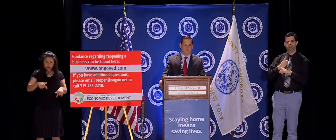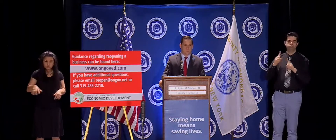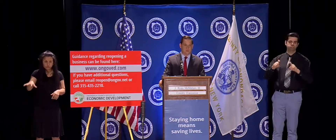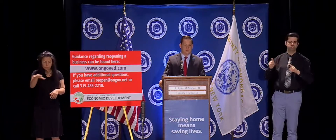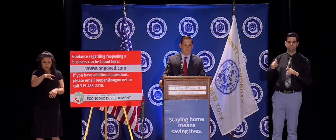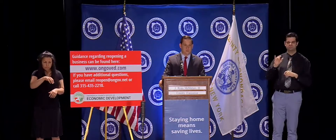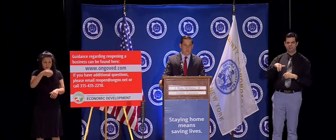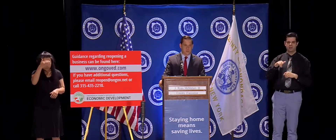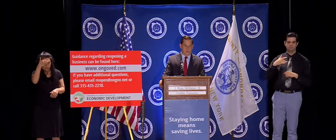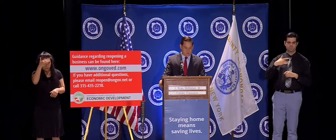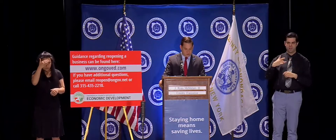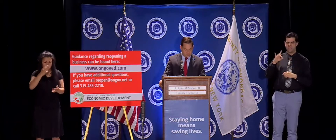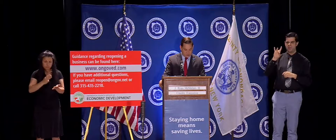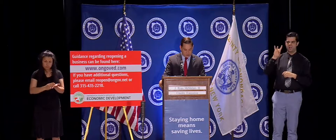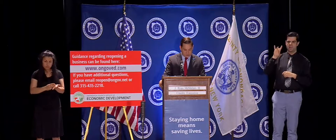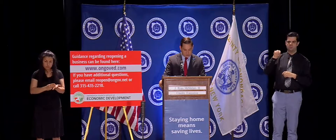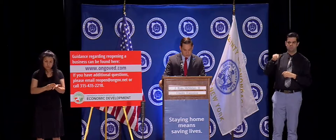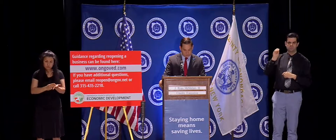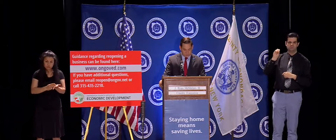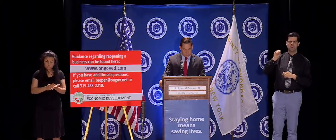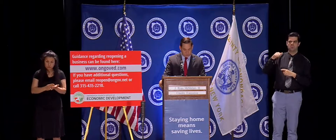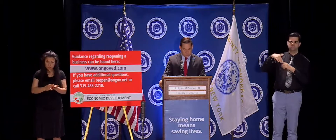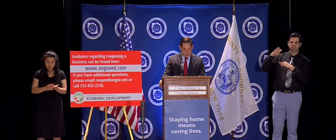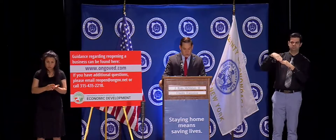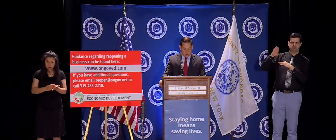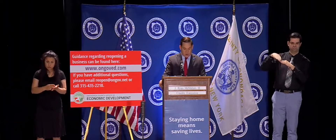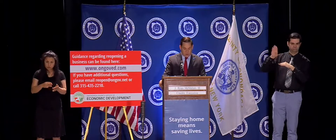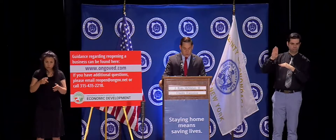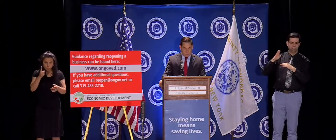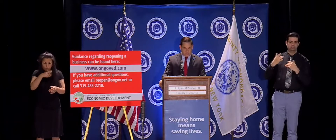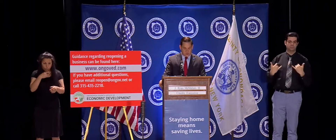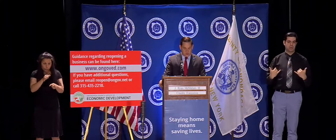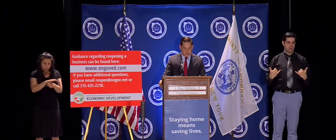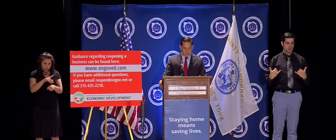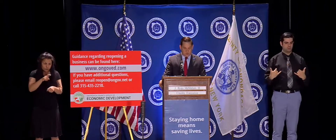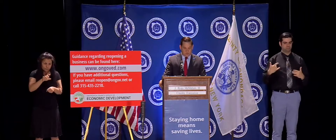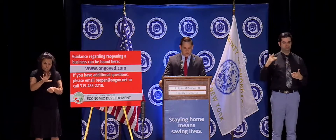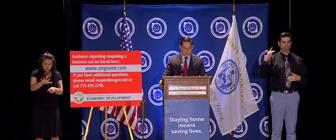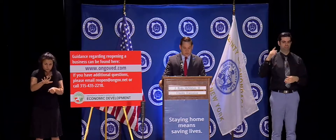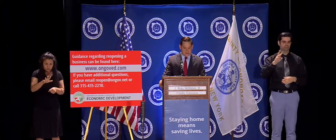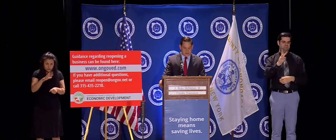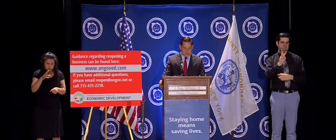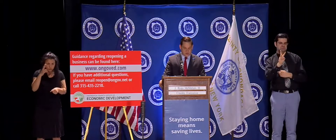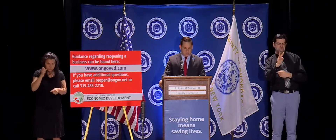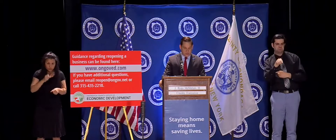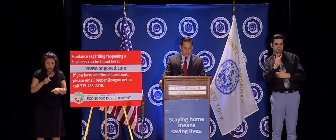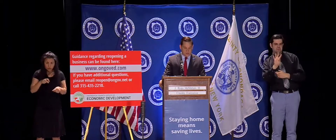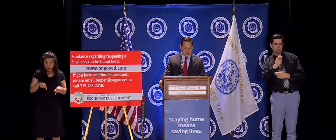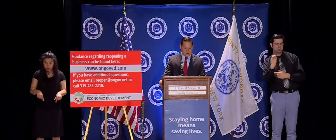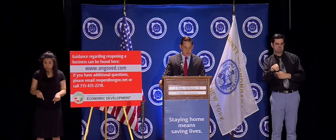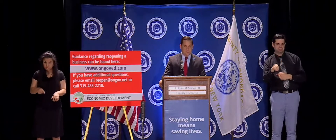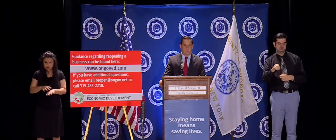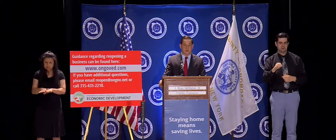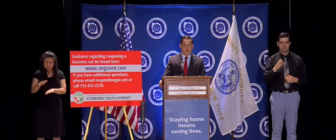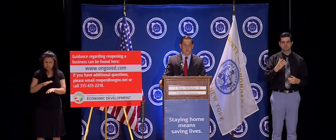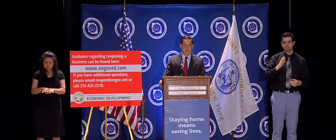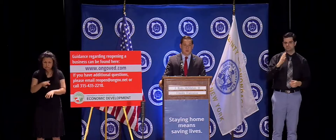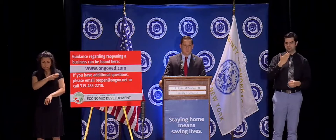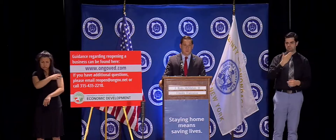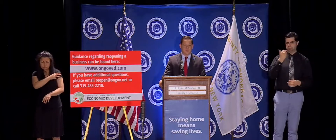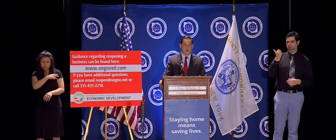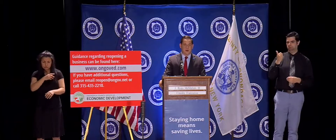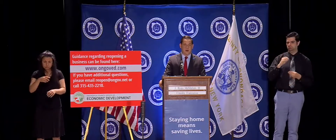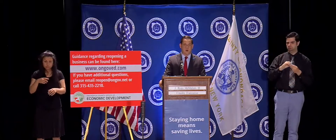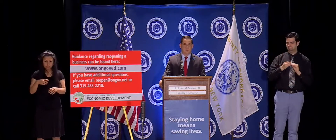down. We kind of expected this. We will continue to do universal testing next week at the Syracuse Community Health